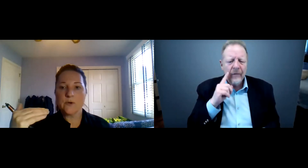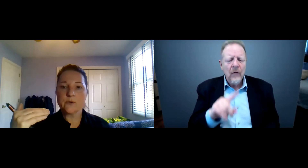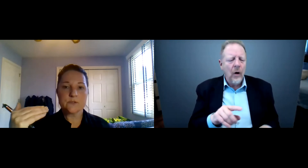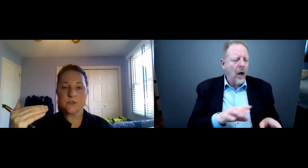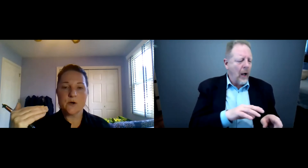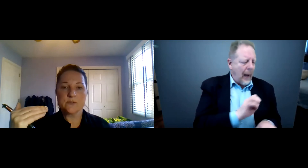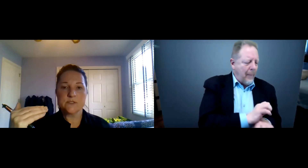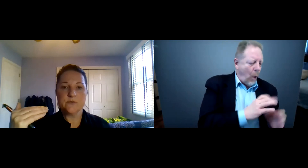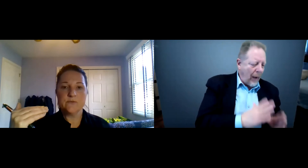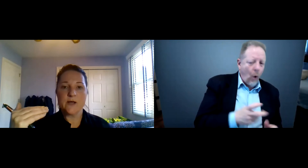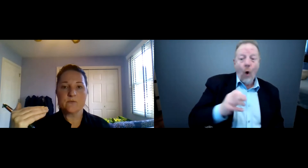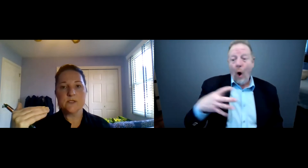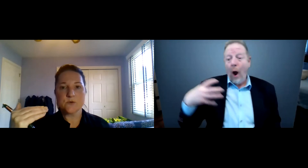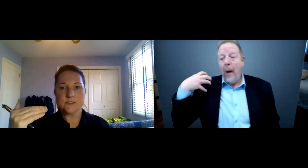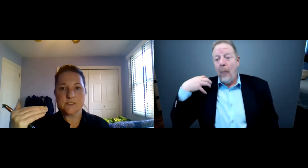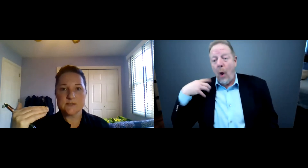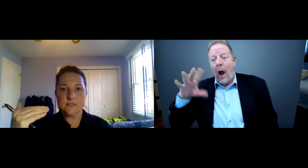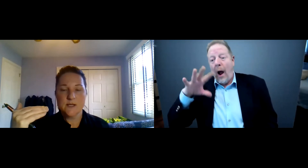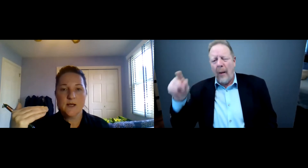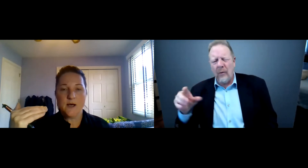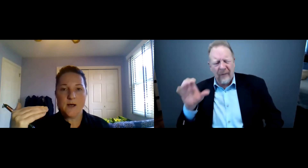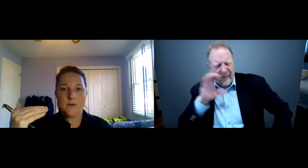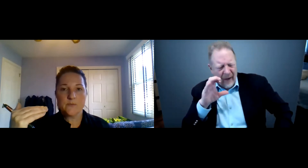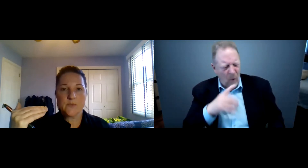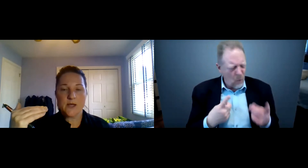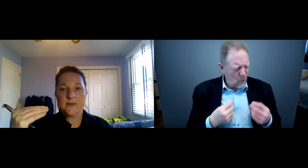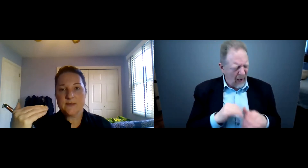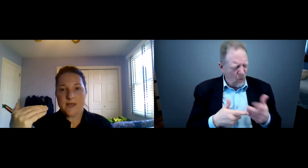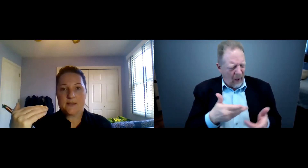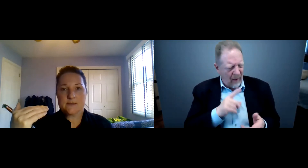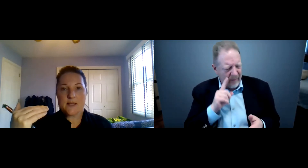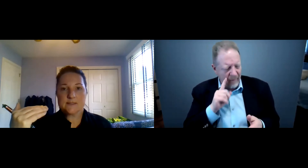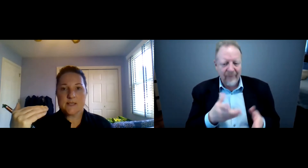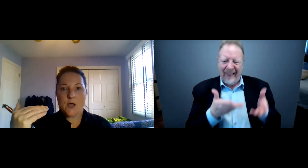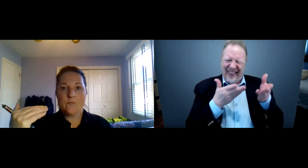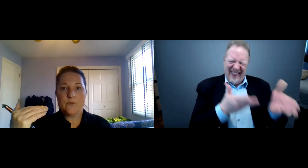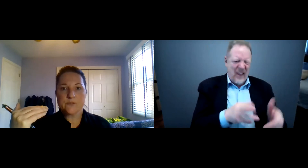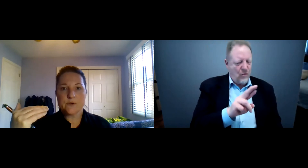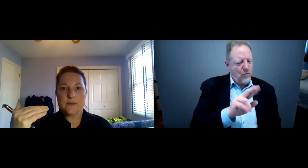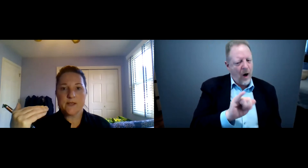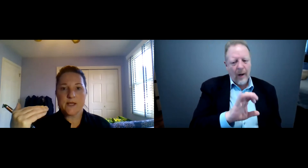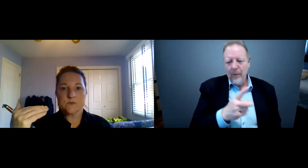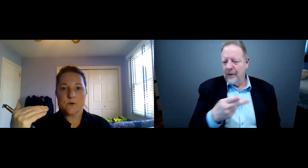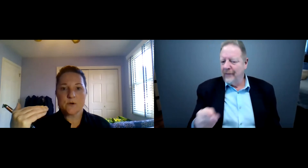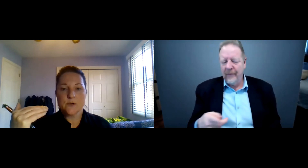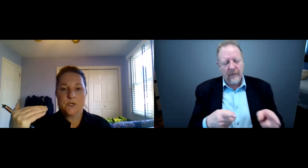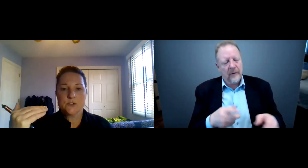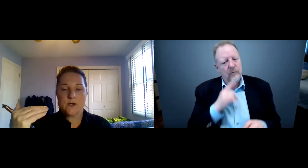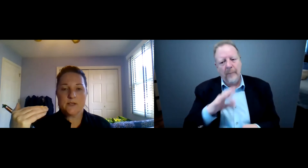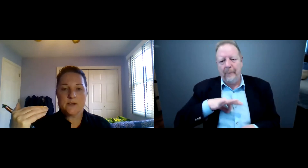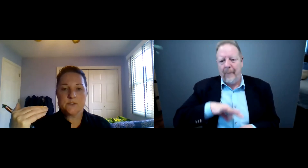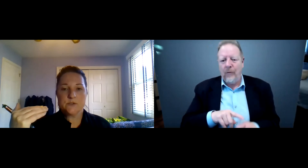or an employer to go to find resources, I think that that's helpful. So I think as